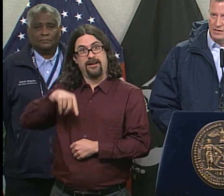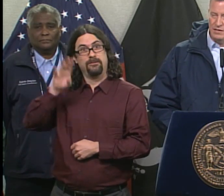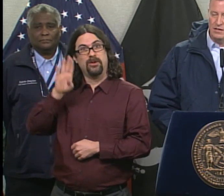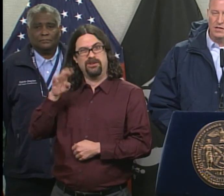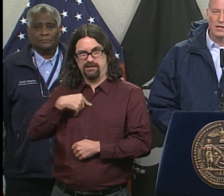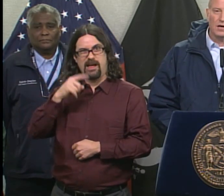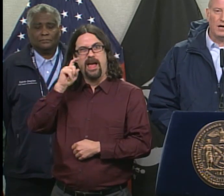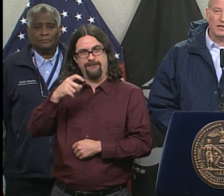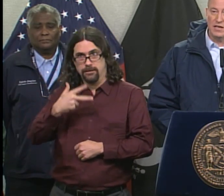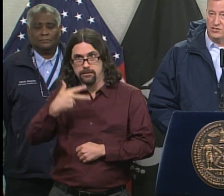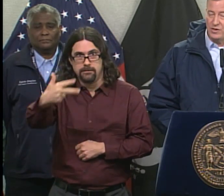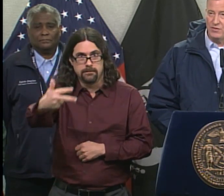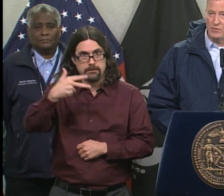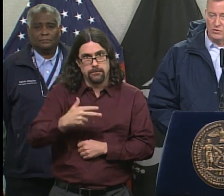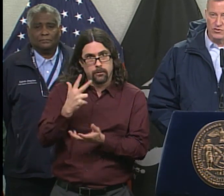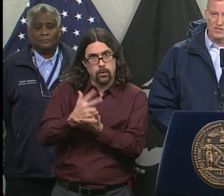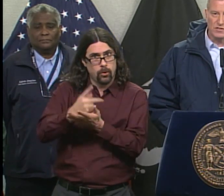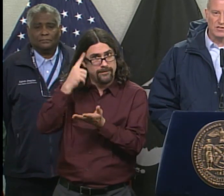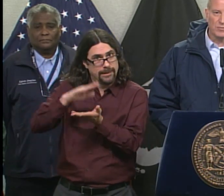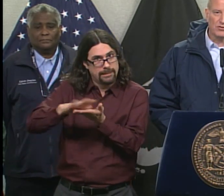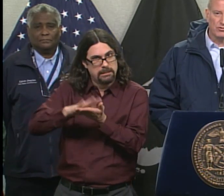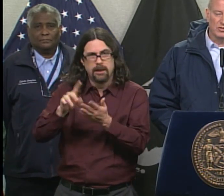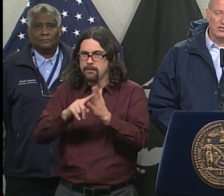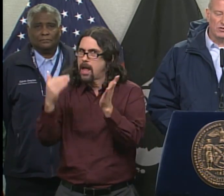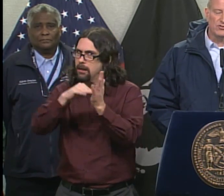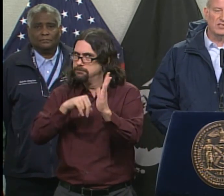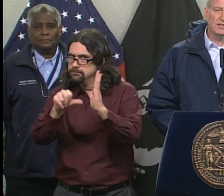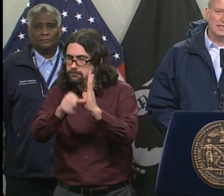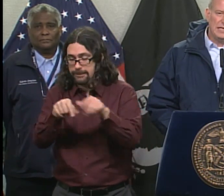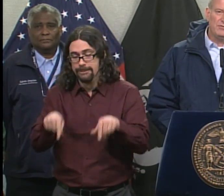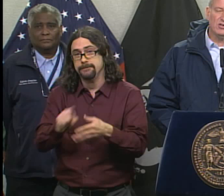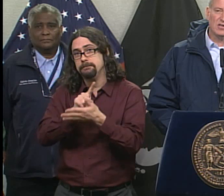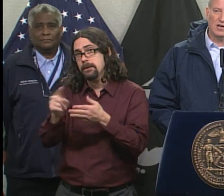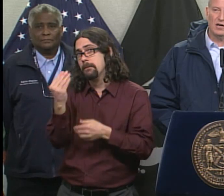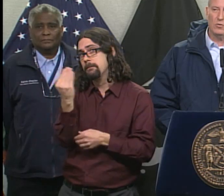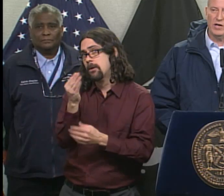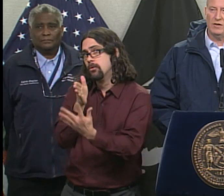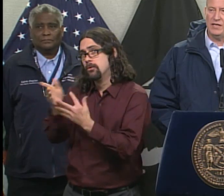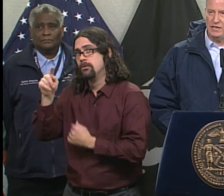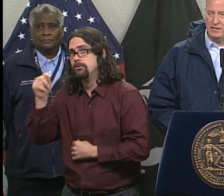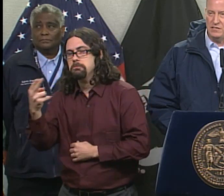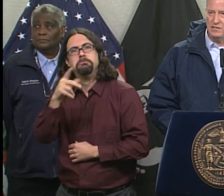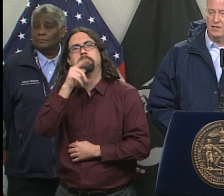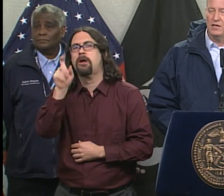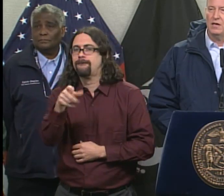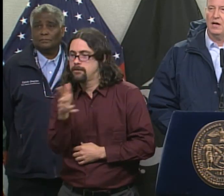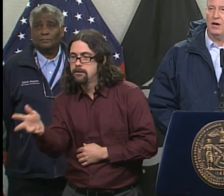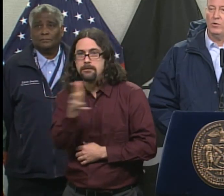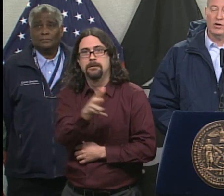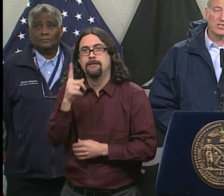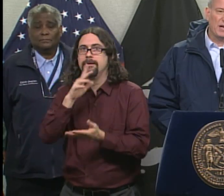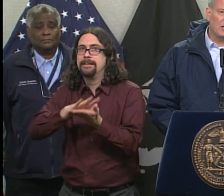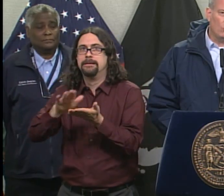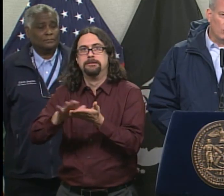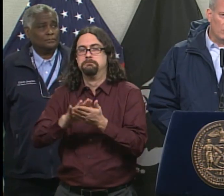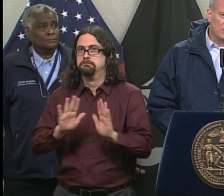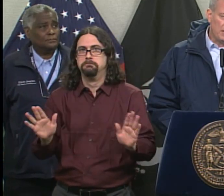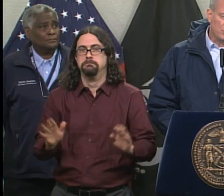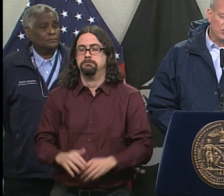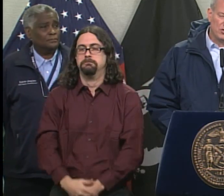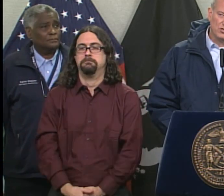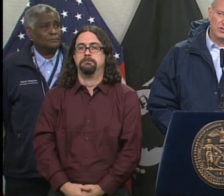today unless you have an emergency or something truly urgent. Leave your car where it is. We are expecting